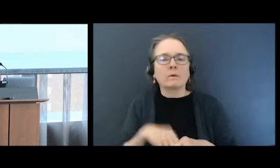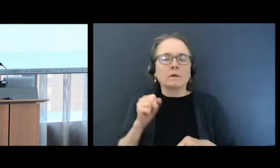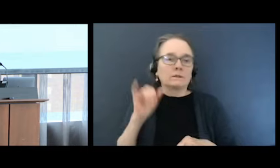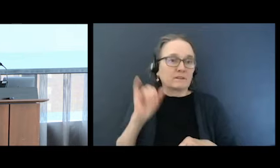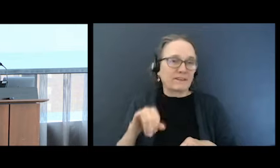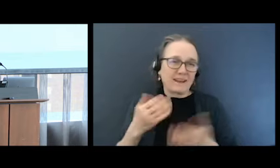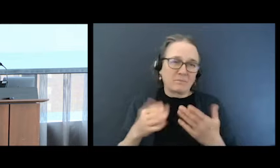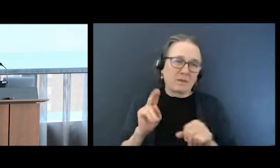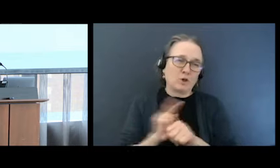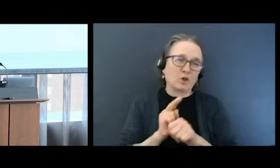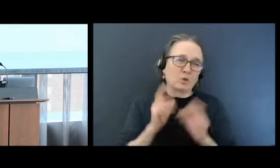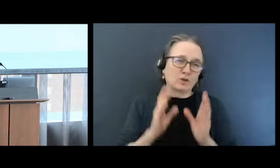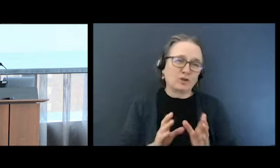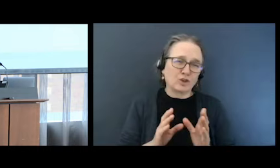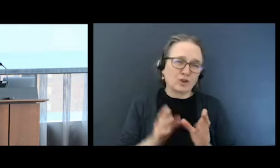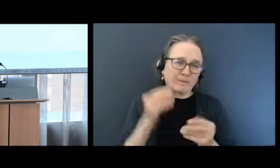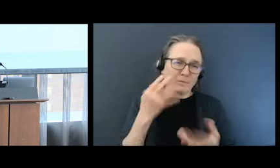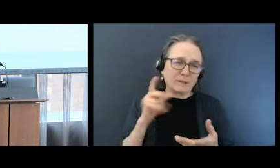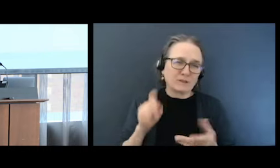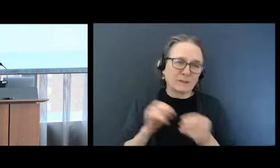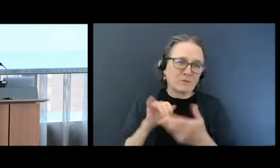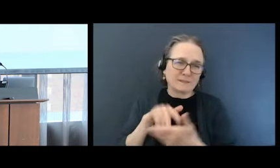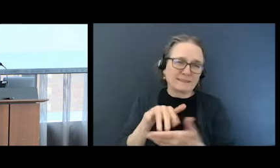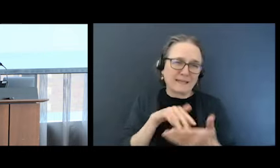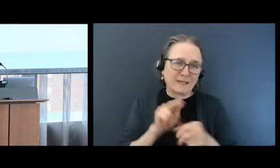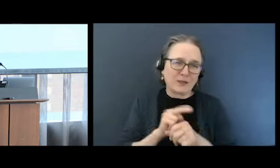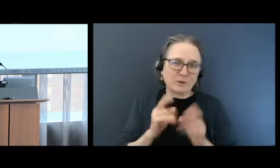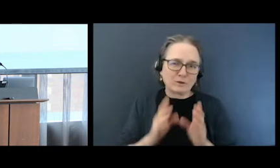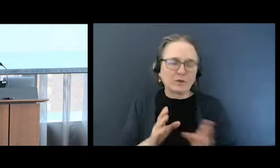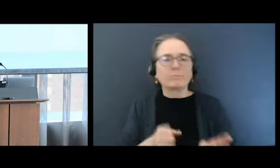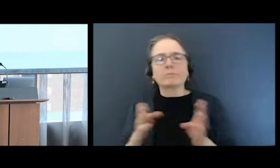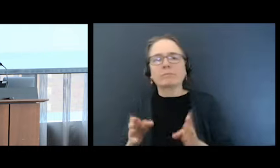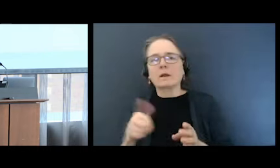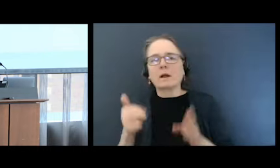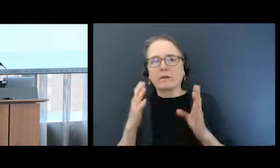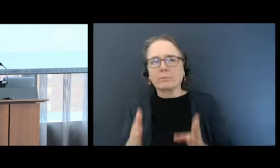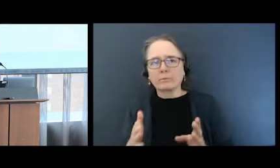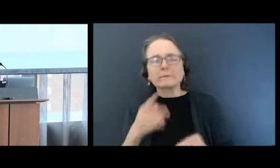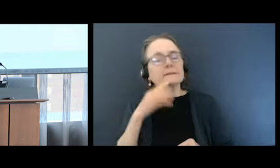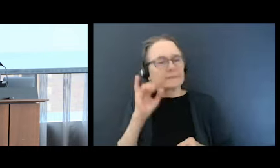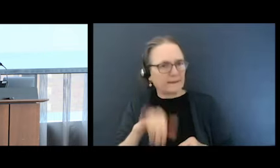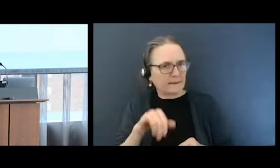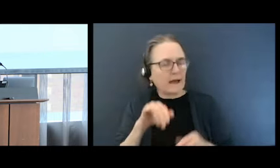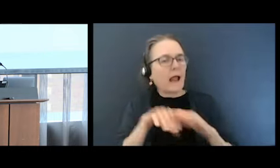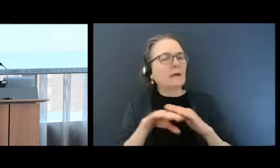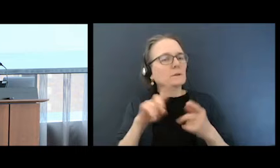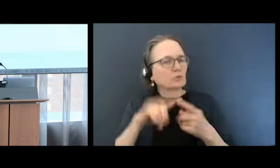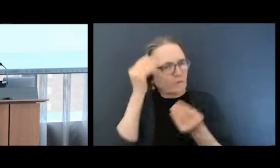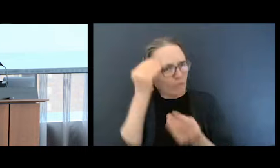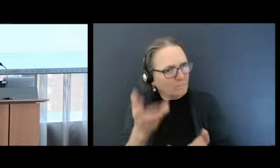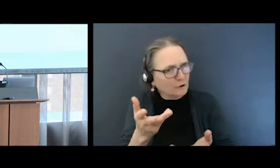really imbalanced when it's hard for people to access the information, whether because the information is not there or it's